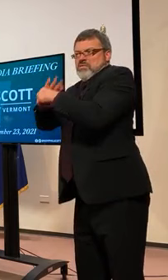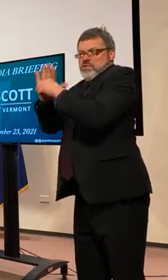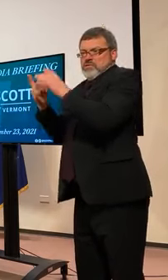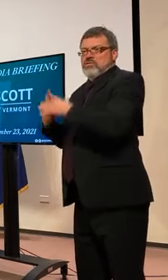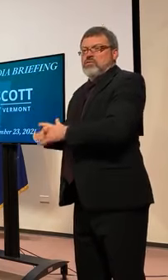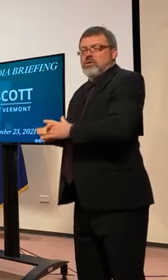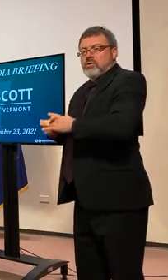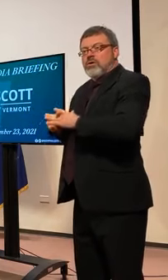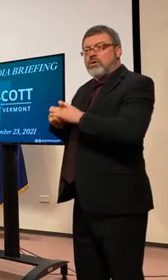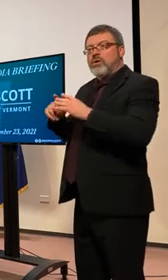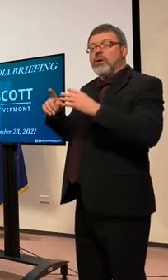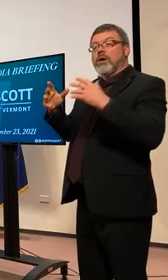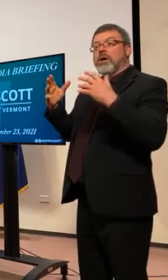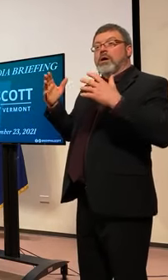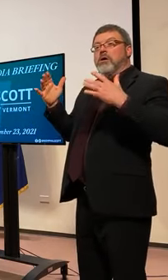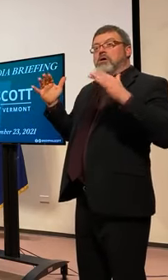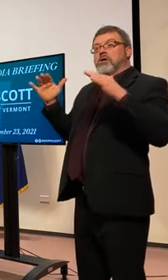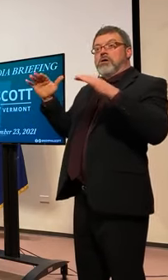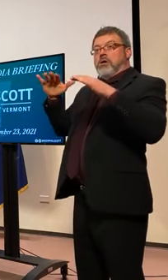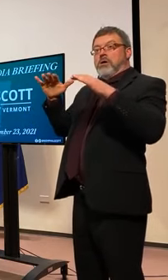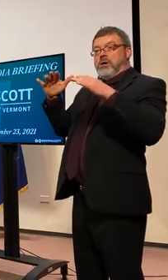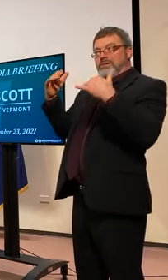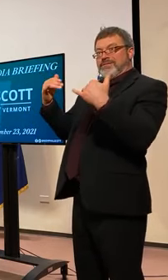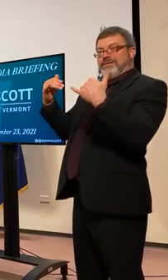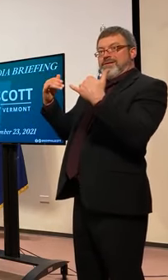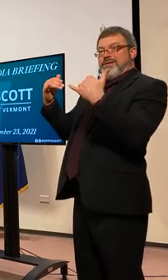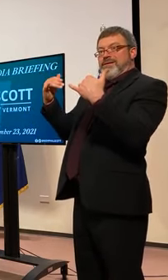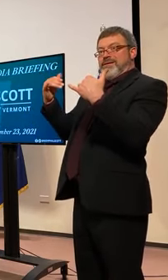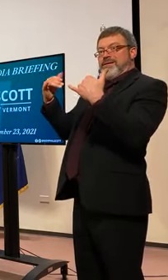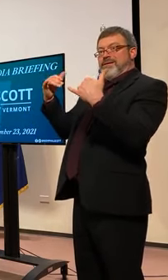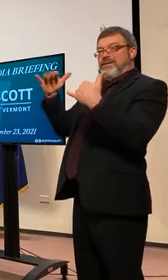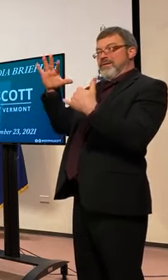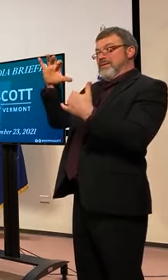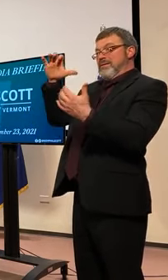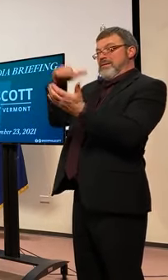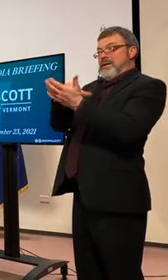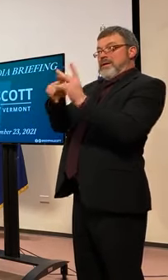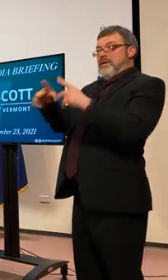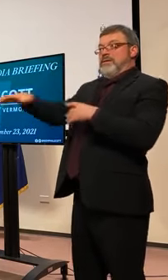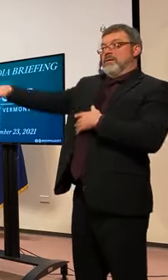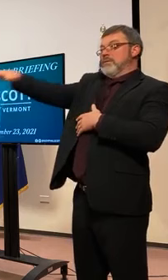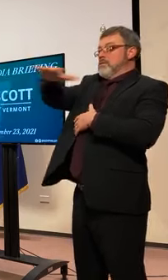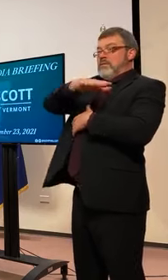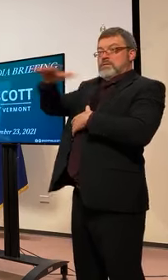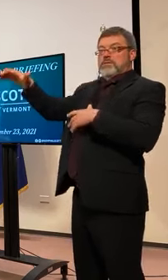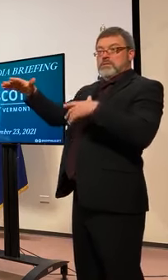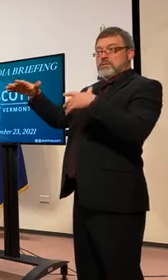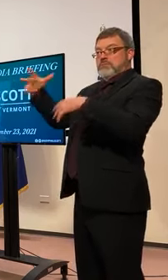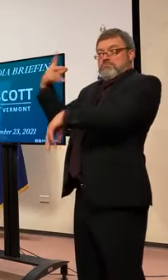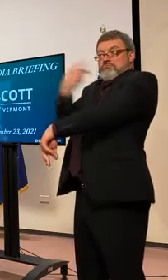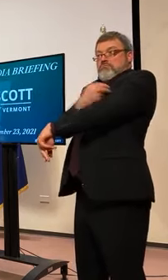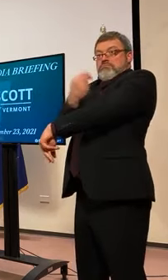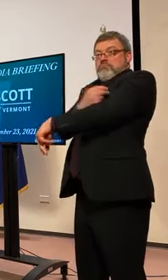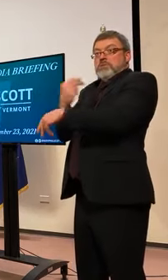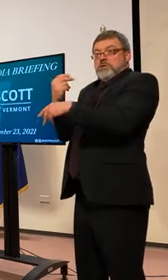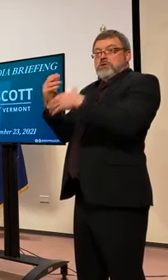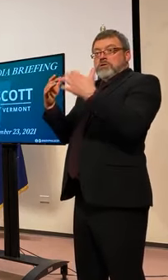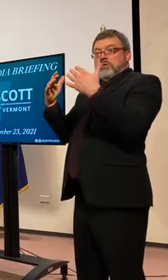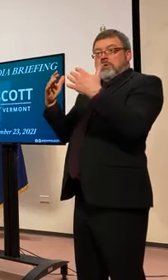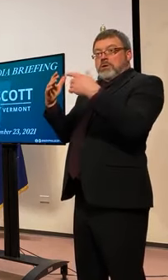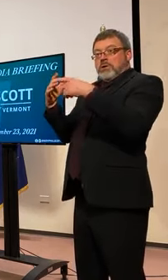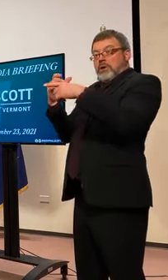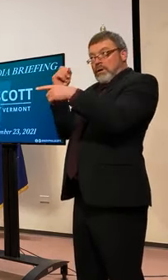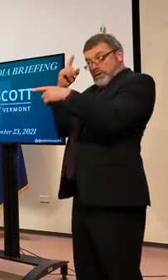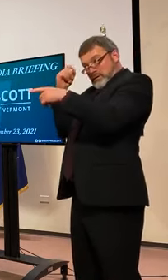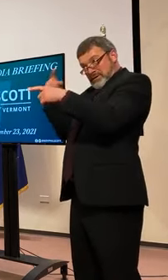have this huge number, 500,000 people who have been vaccinated, and many of them never had an infection